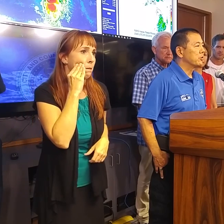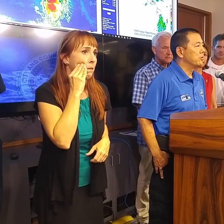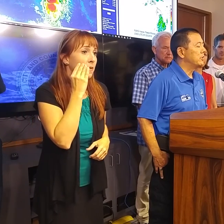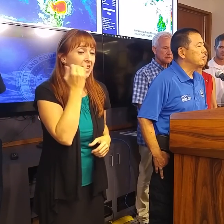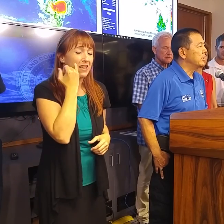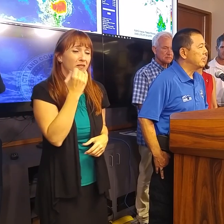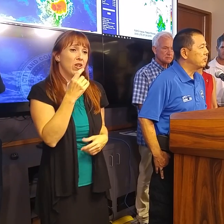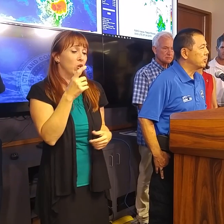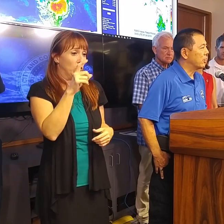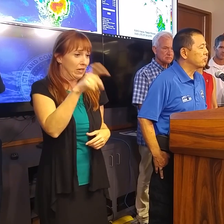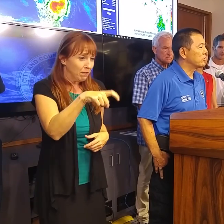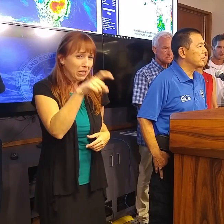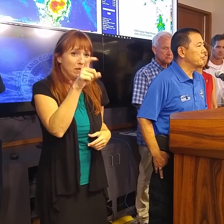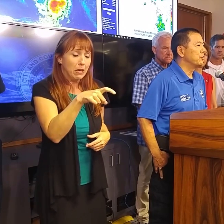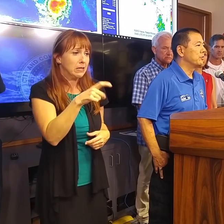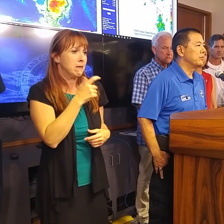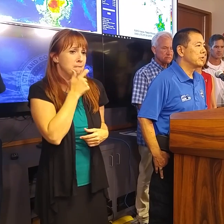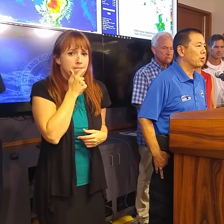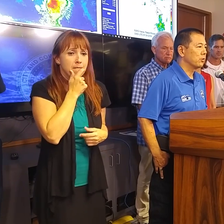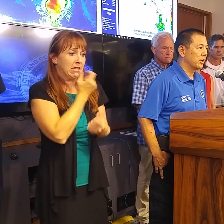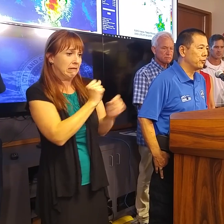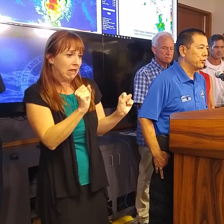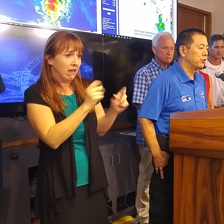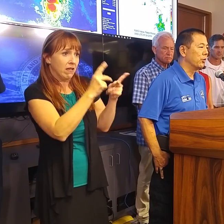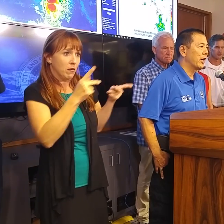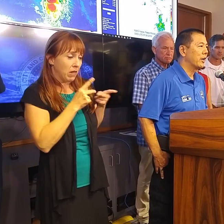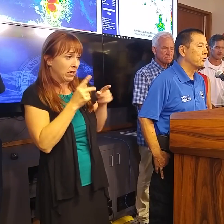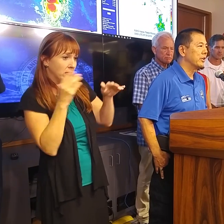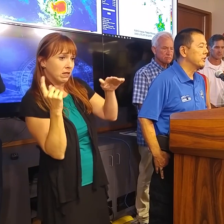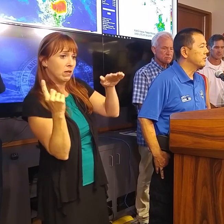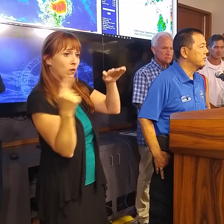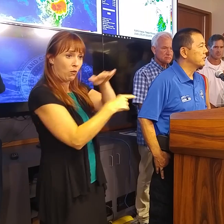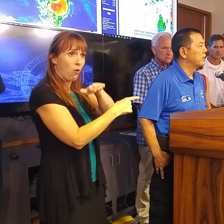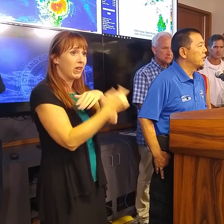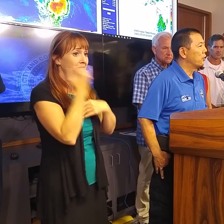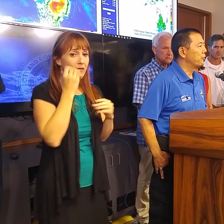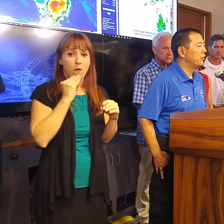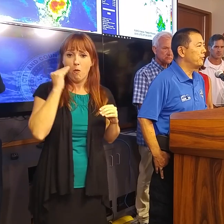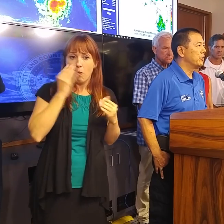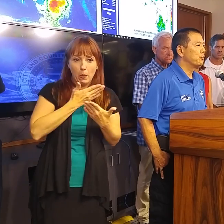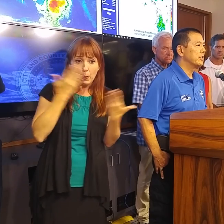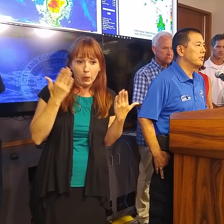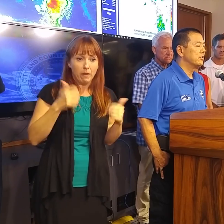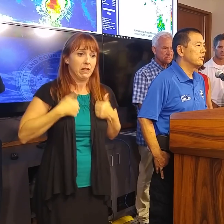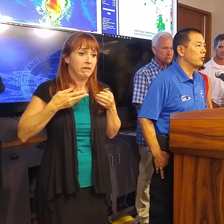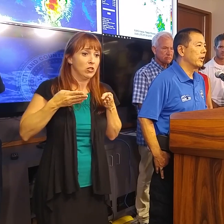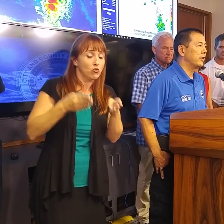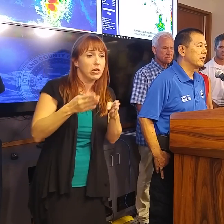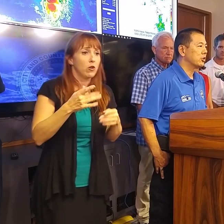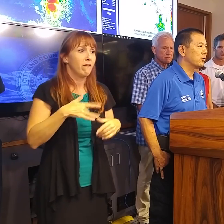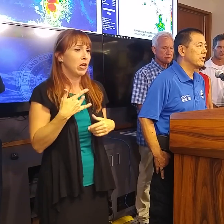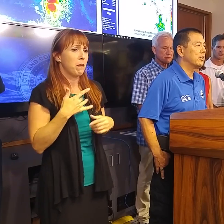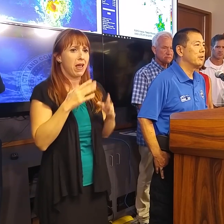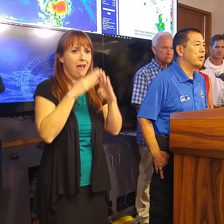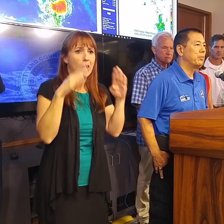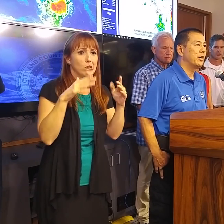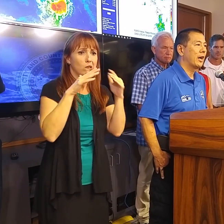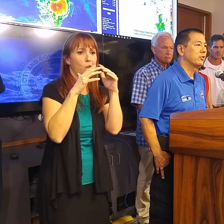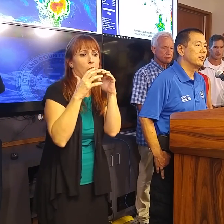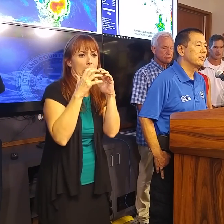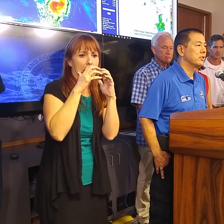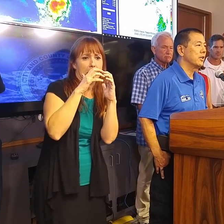you absolutely need to shelter, if you do not have a residence, or if you feel your residence is so lightly constructed that it